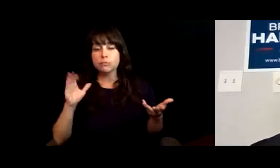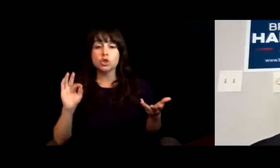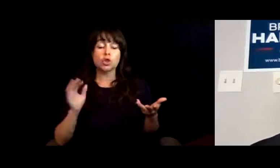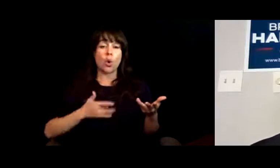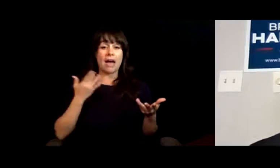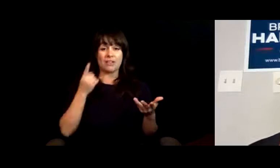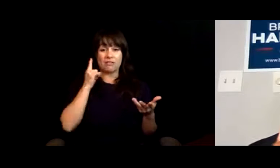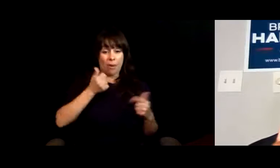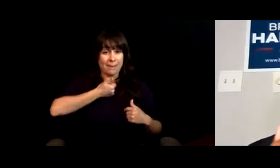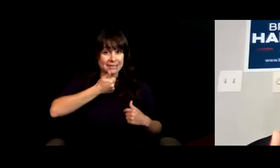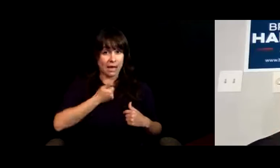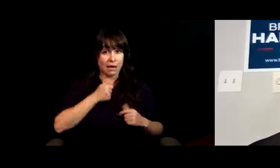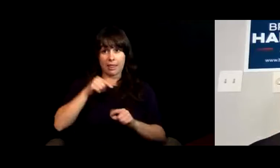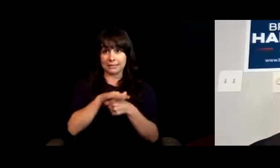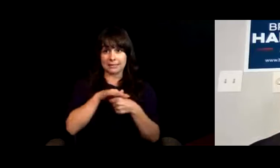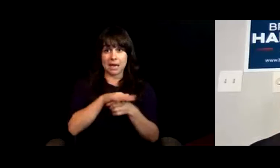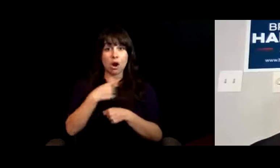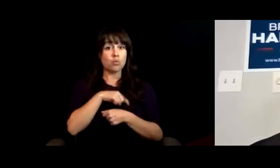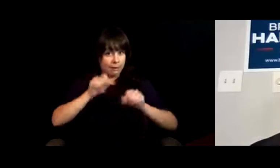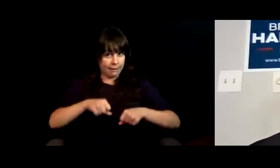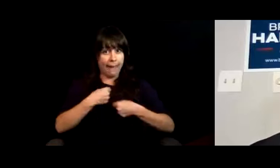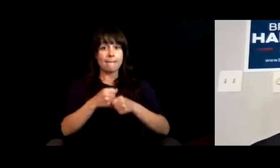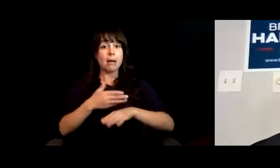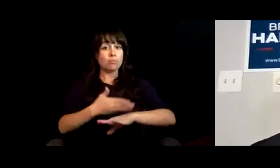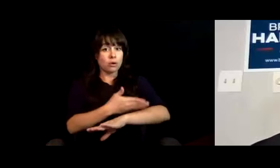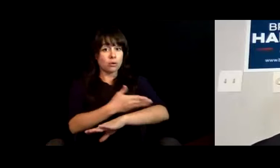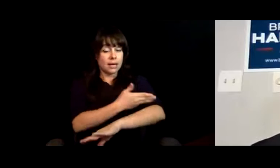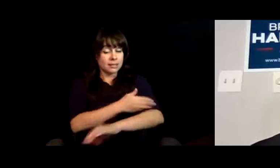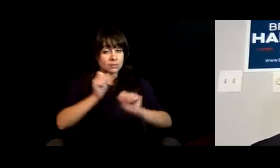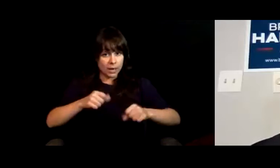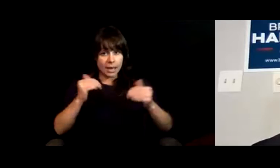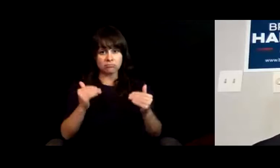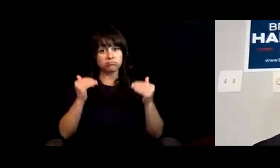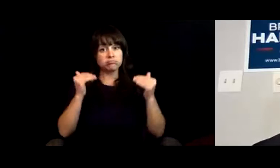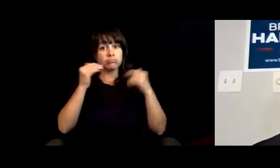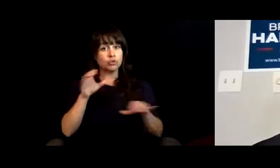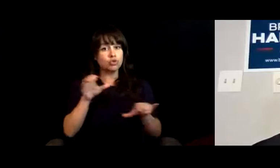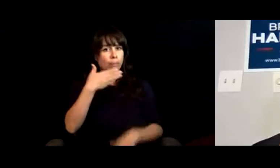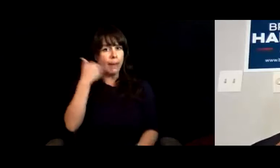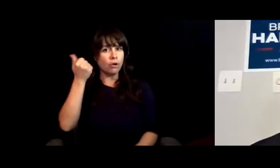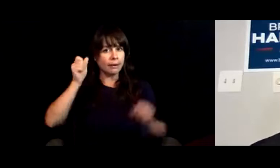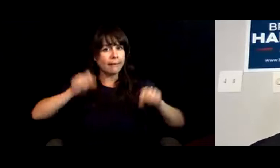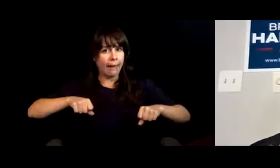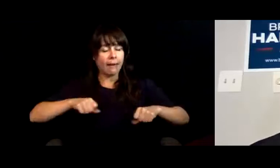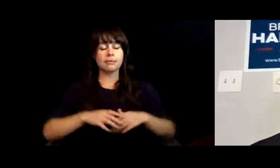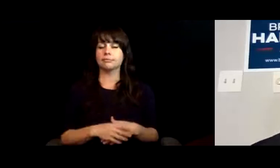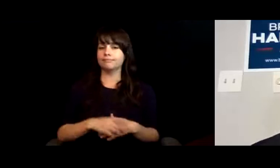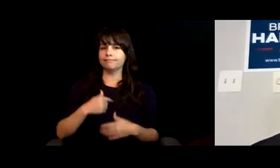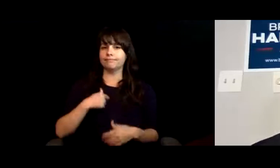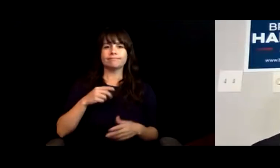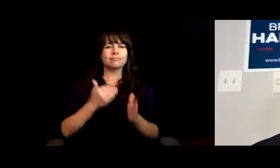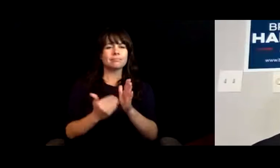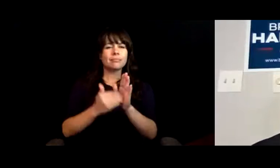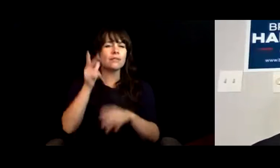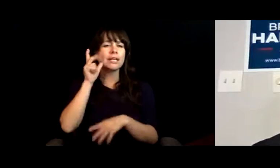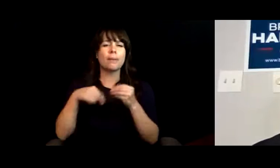an area where certainly we can make progress and do better. You know, I often hear about the deadlines and the timelines